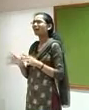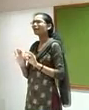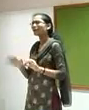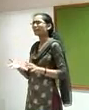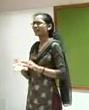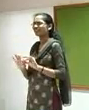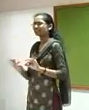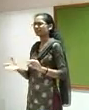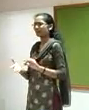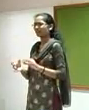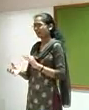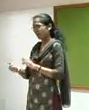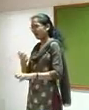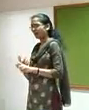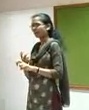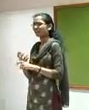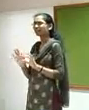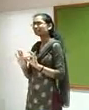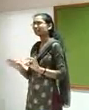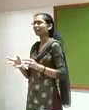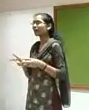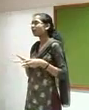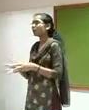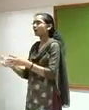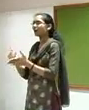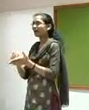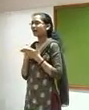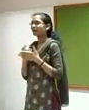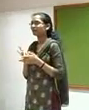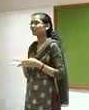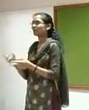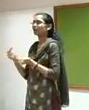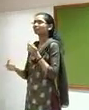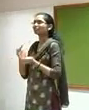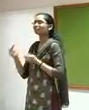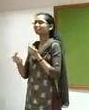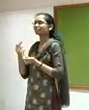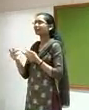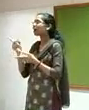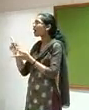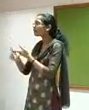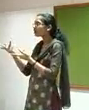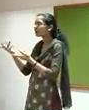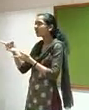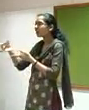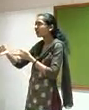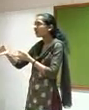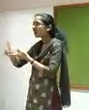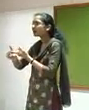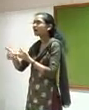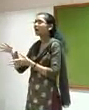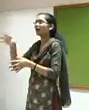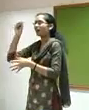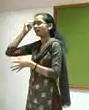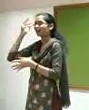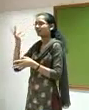process of lawmaking. If that's a way in which political action happens. So I don't per se, I'm